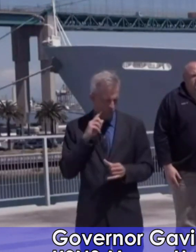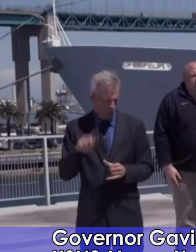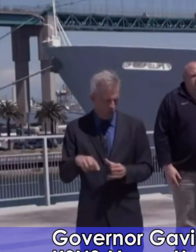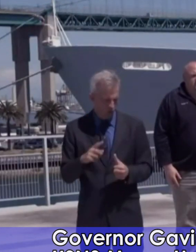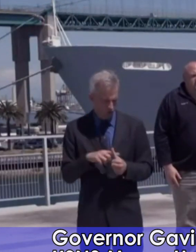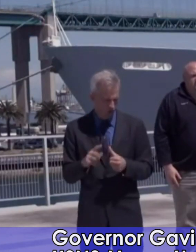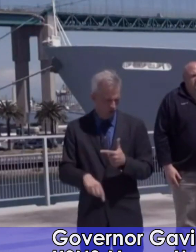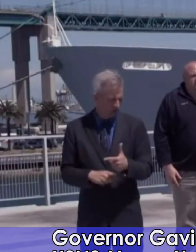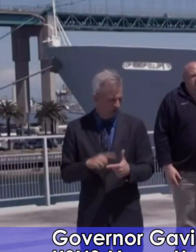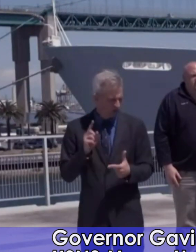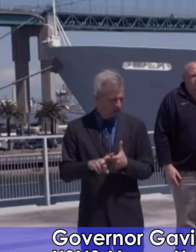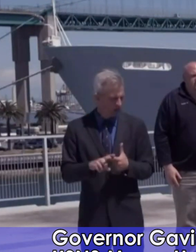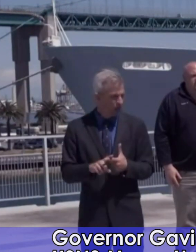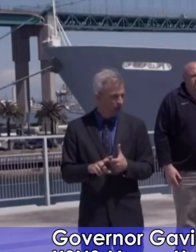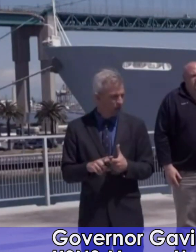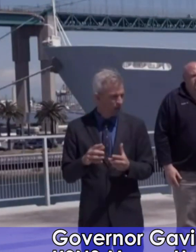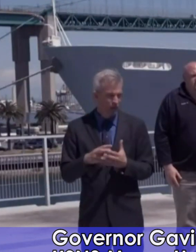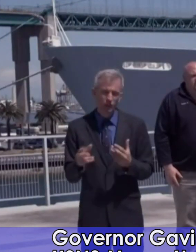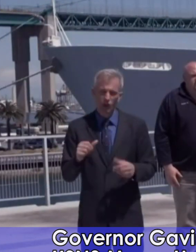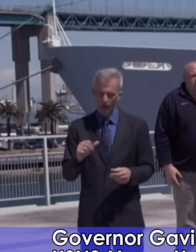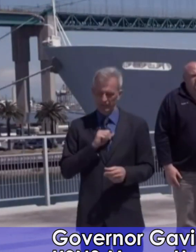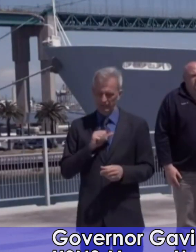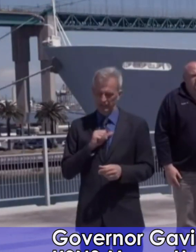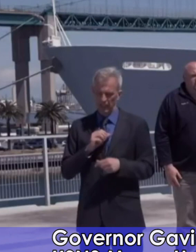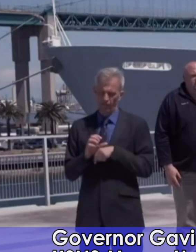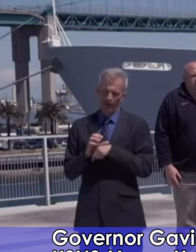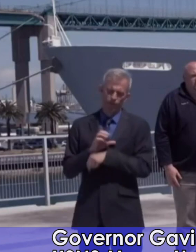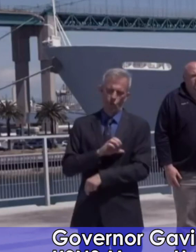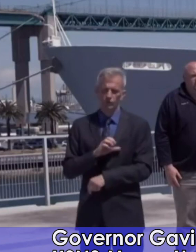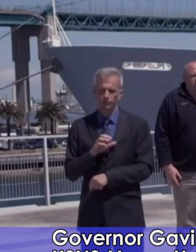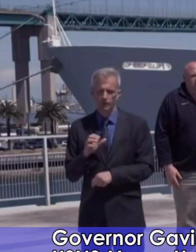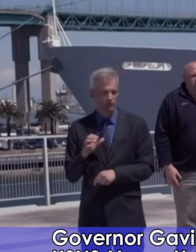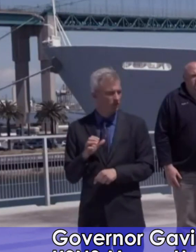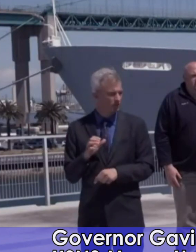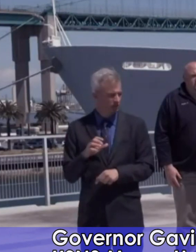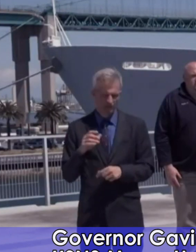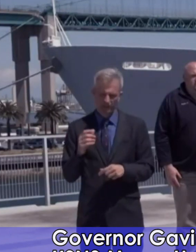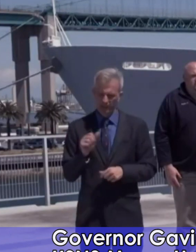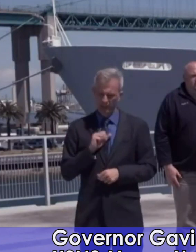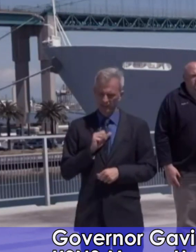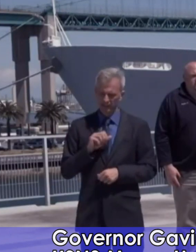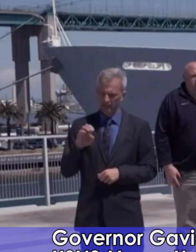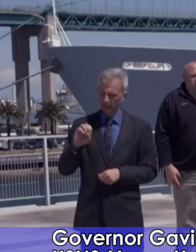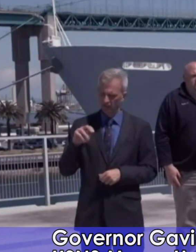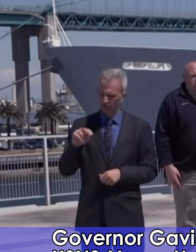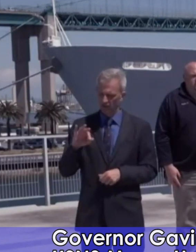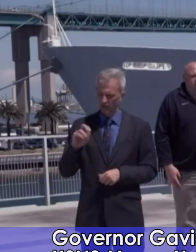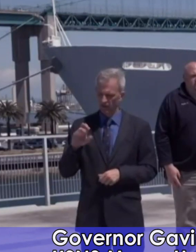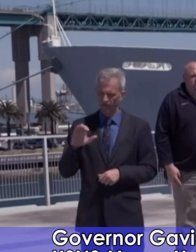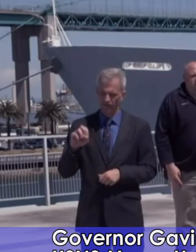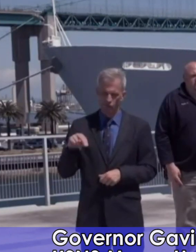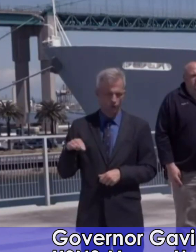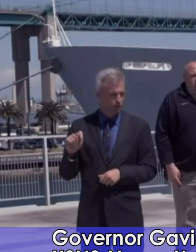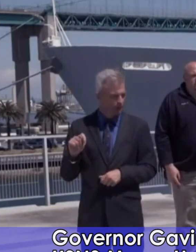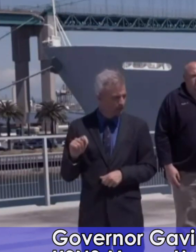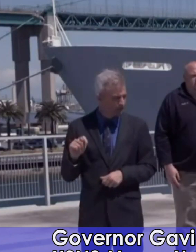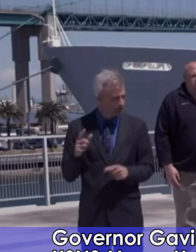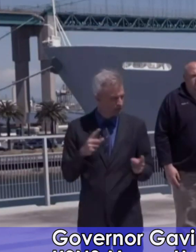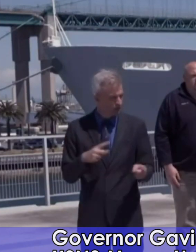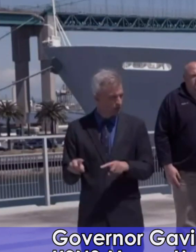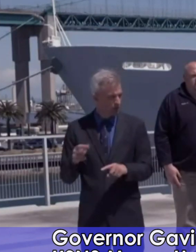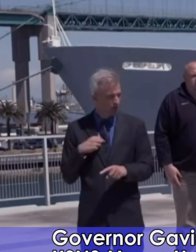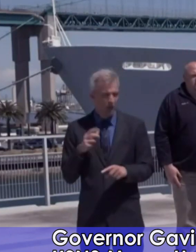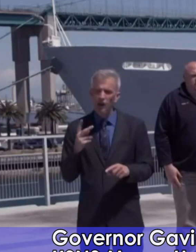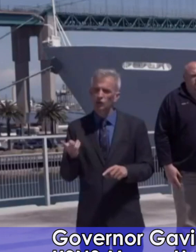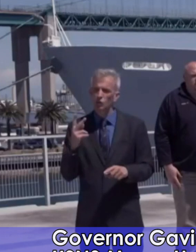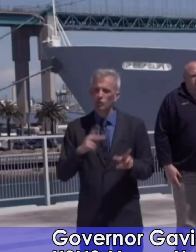2, there's a lot of self-enforcement going on. My executive officer, an employee of mine, when she left her apartment today, had 2 people